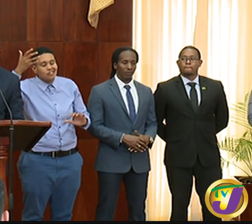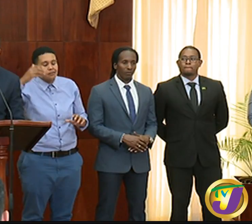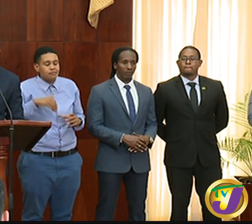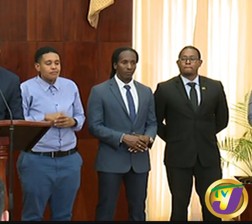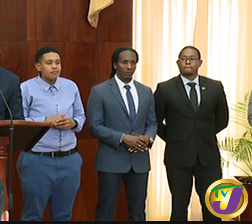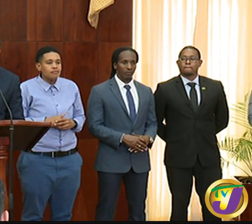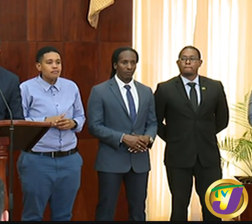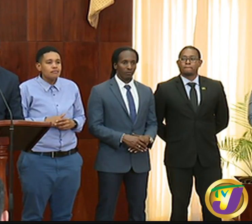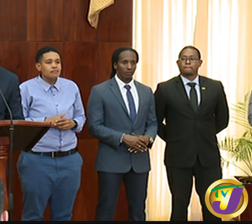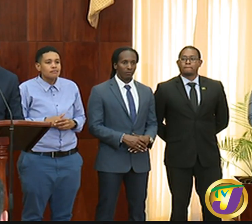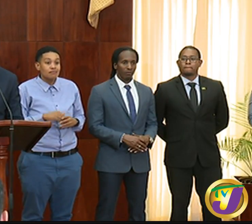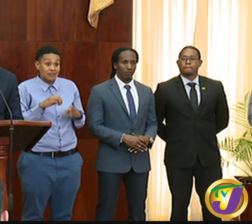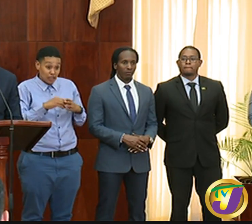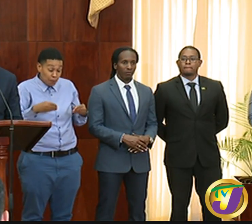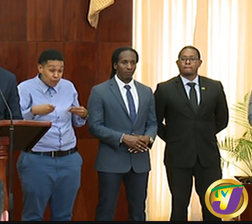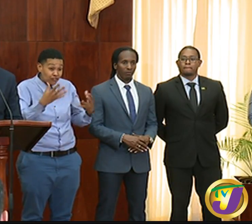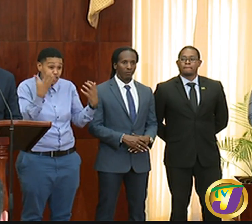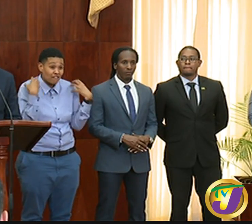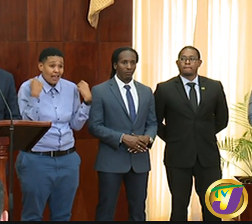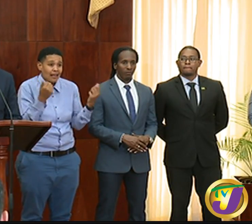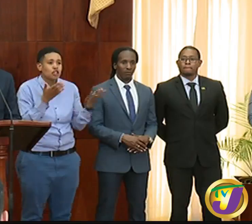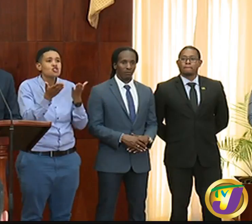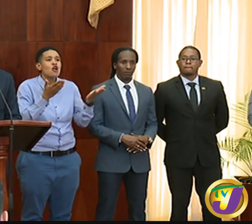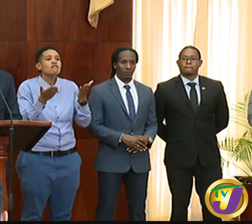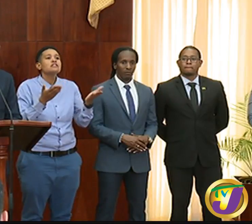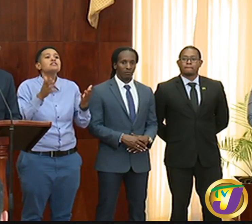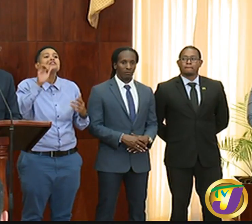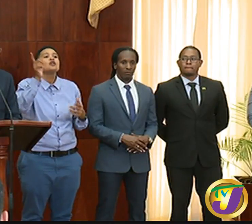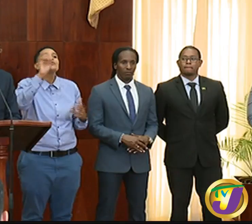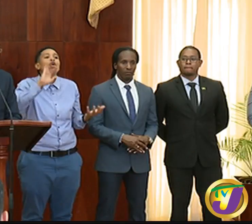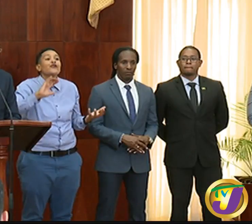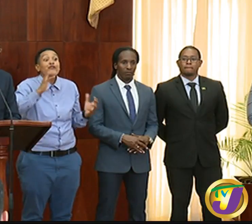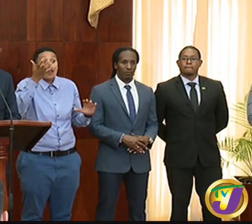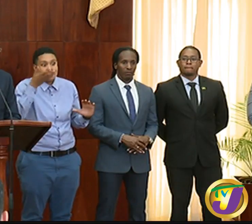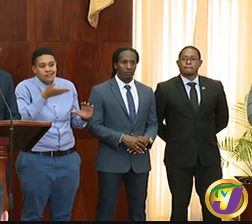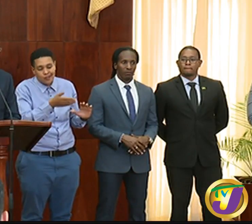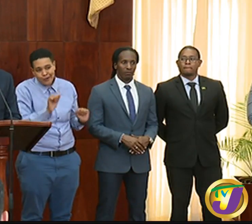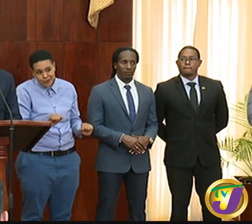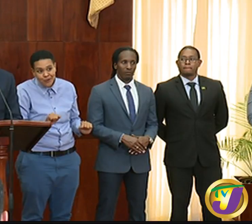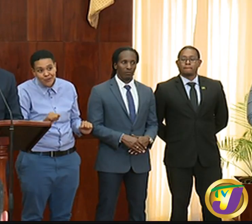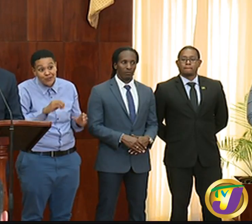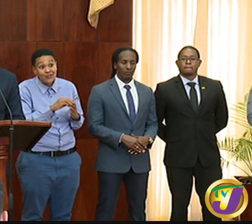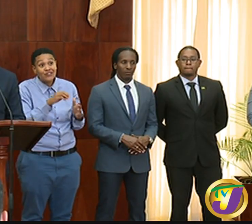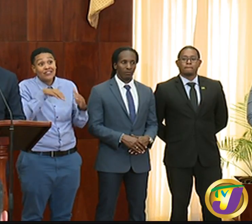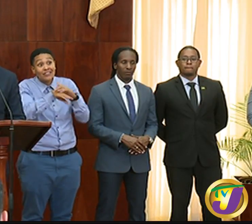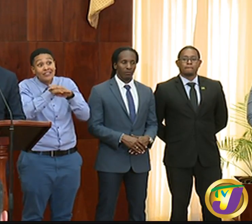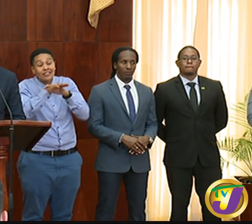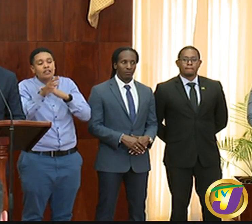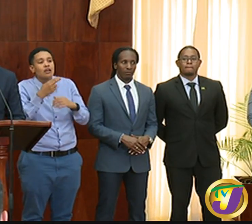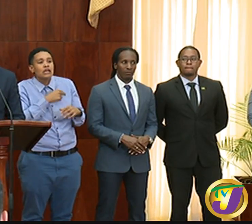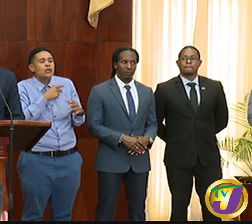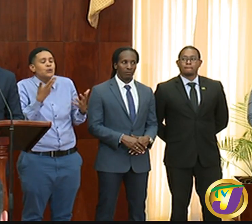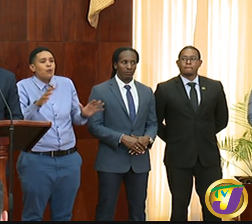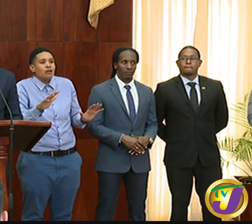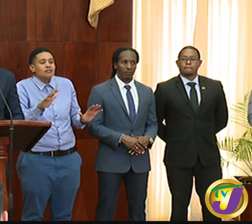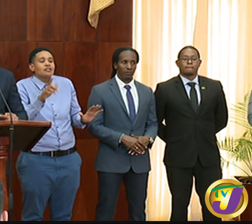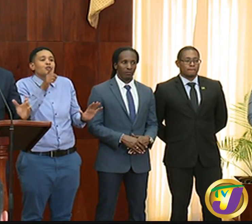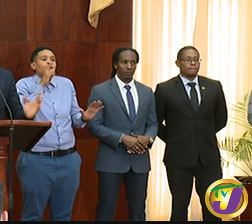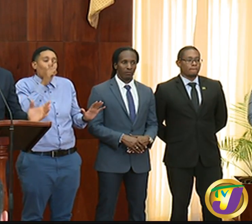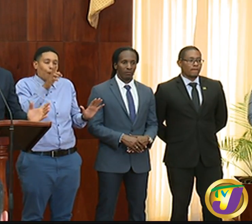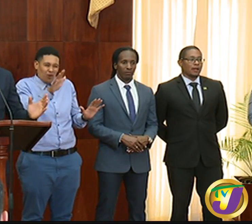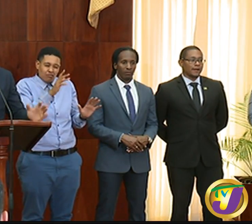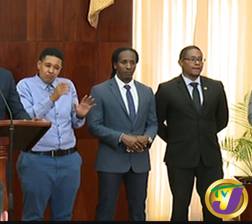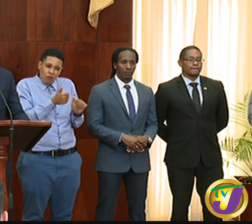in provision of health service, because that is where the crisis could be, and that is what we are trying to avoid.